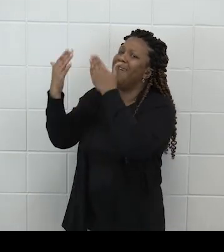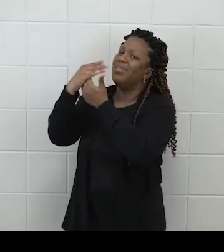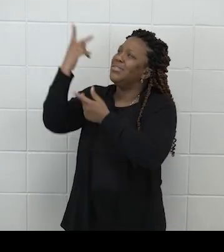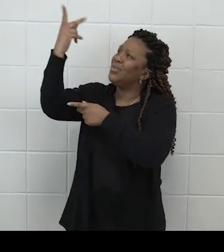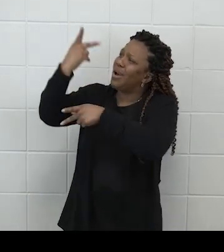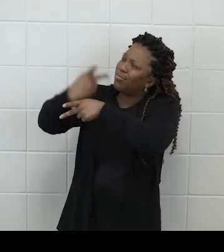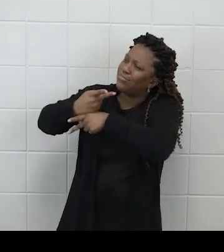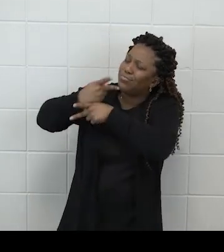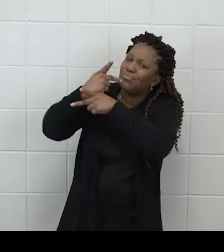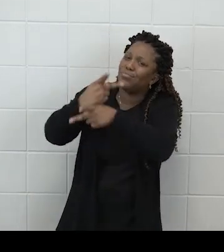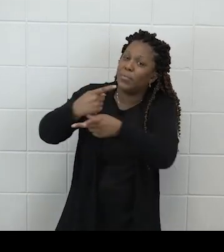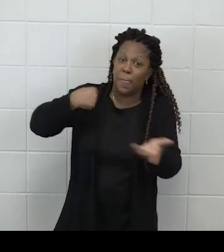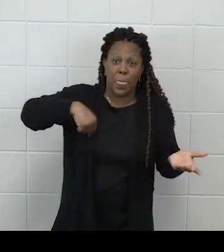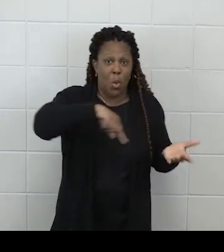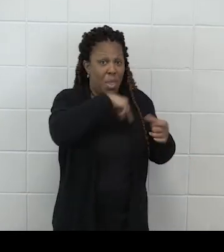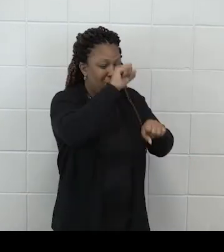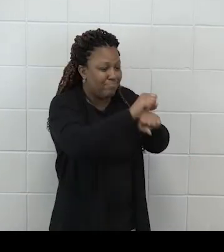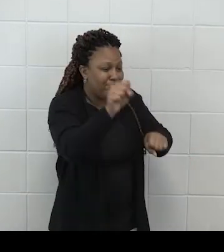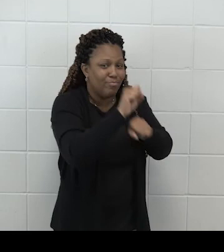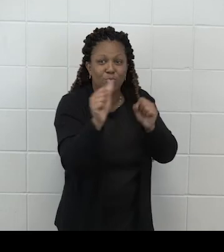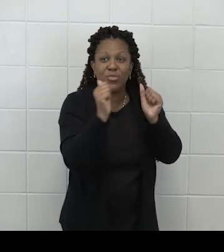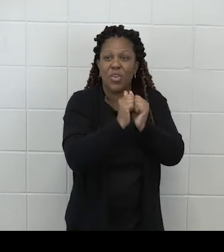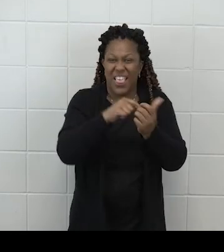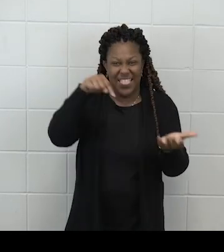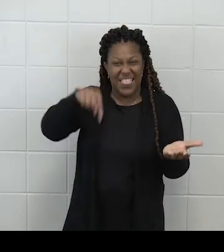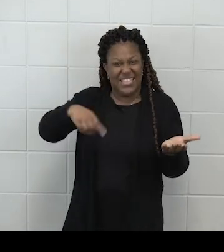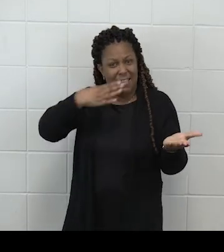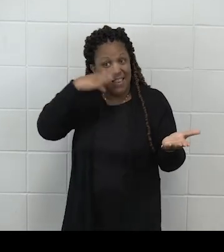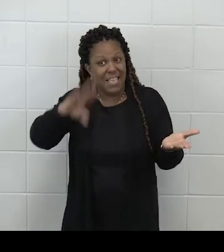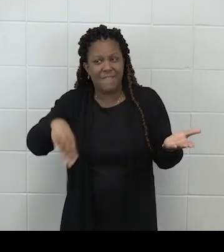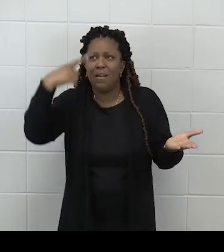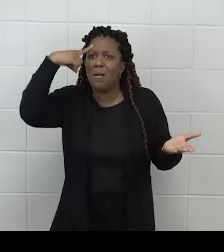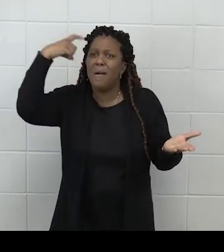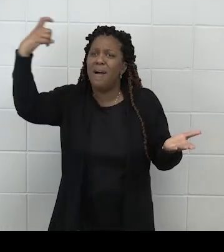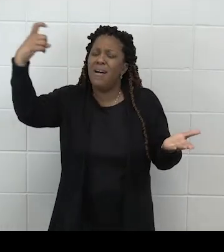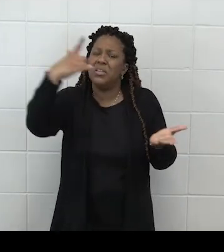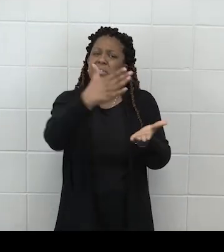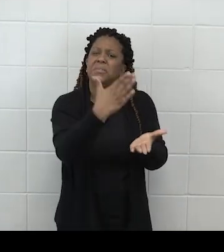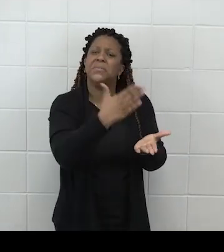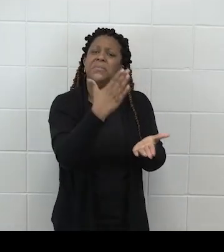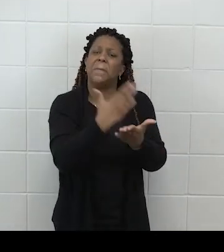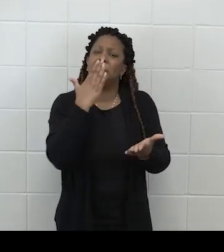walk together and work together until this nightmare, oh God, ends.